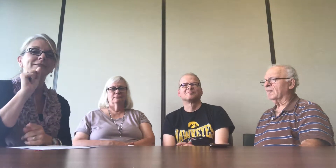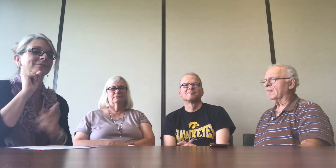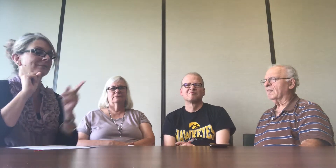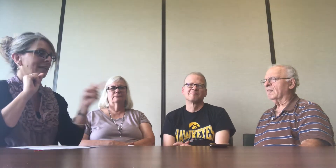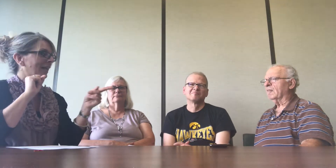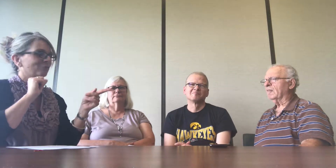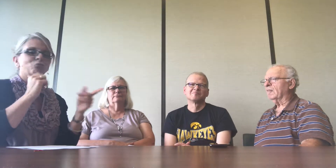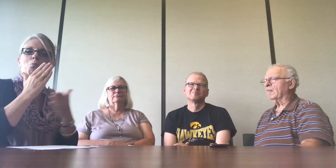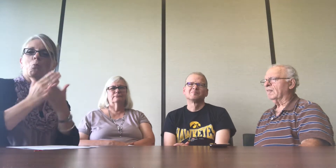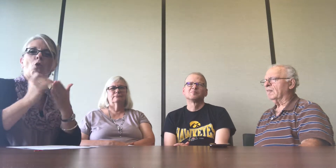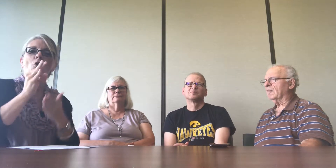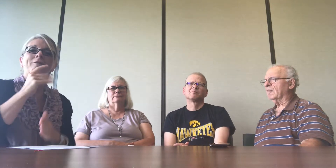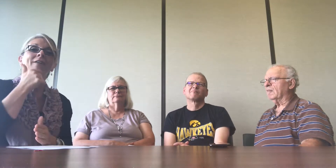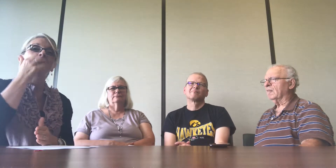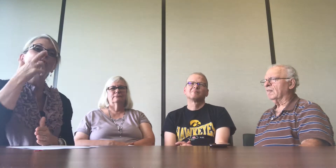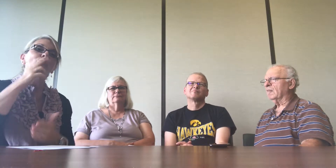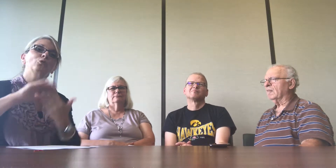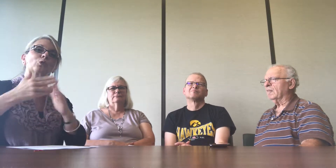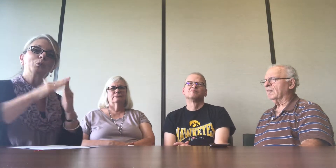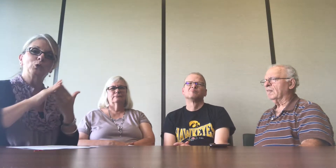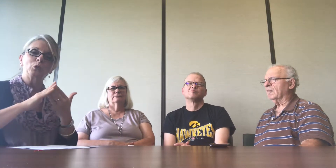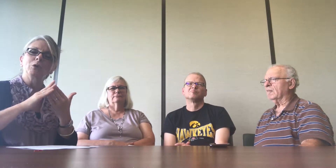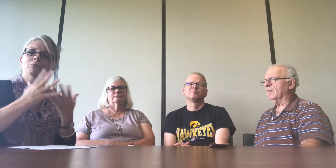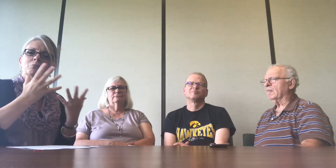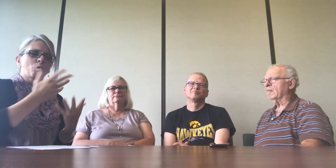And I have Chris, a member of the elder community.